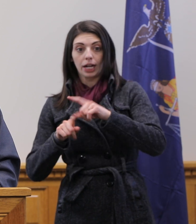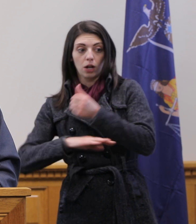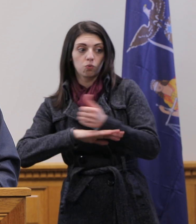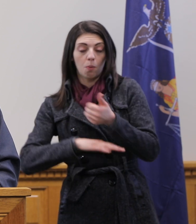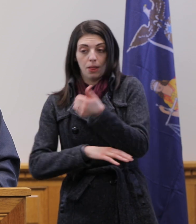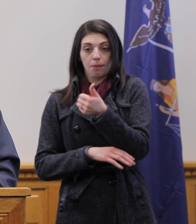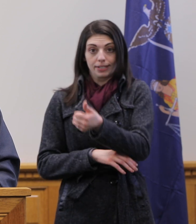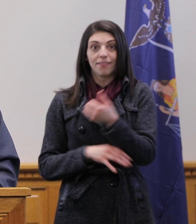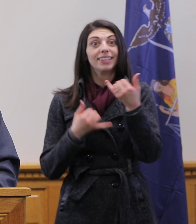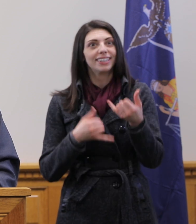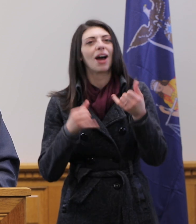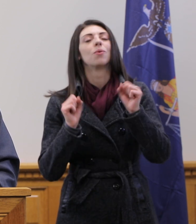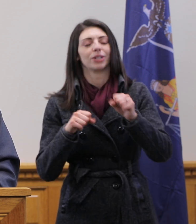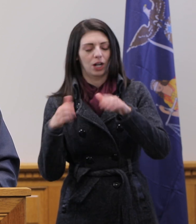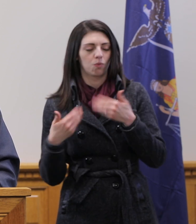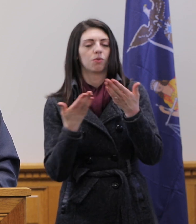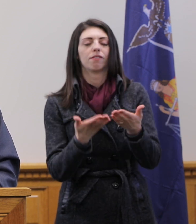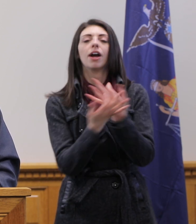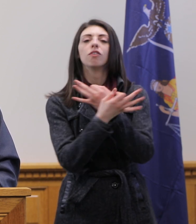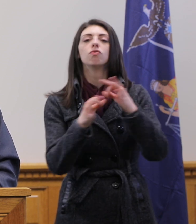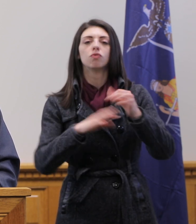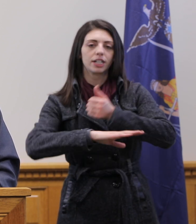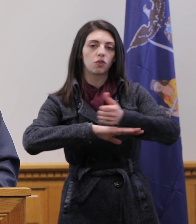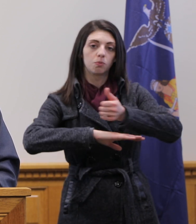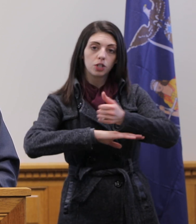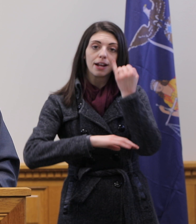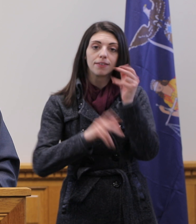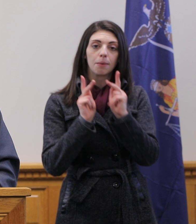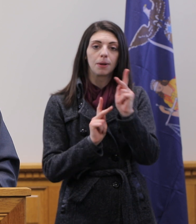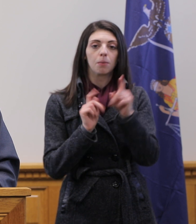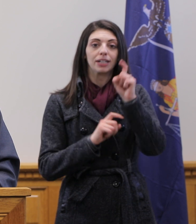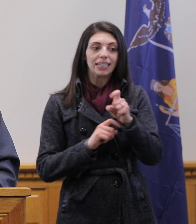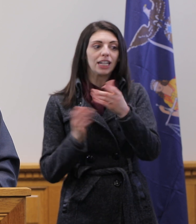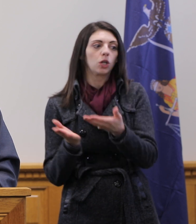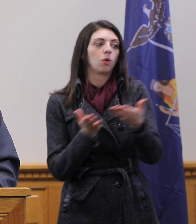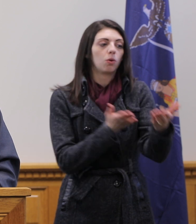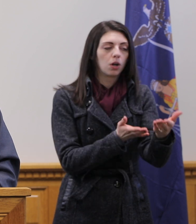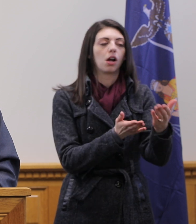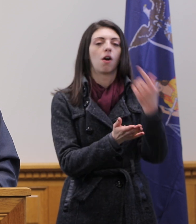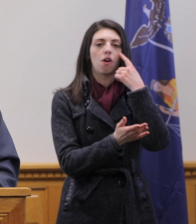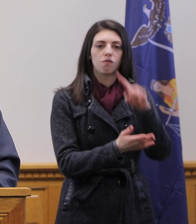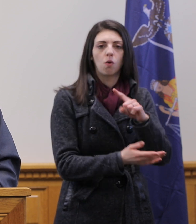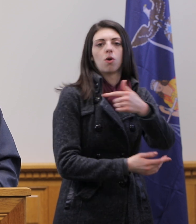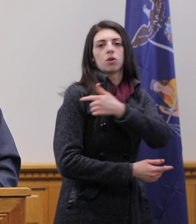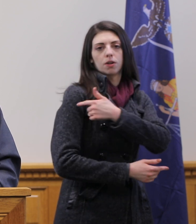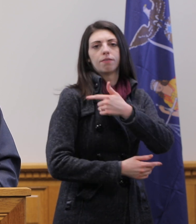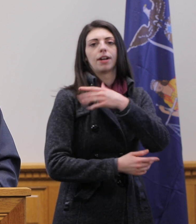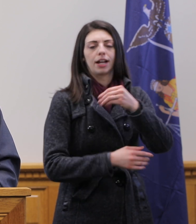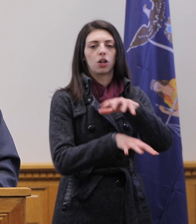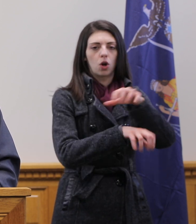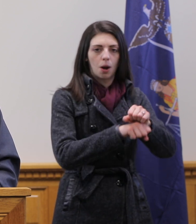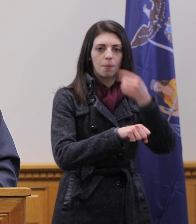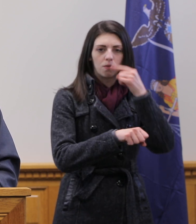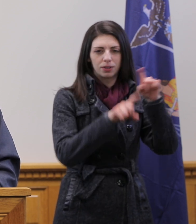can now provide free transportation to people who need rides to COVID-19 testing and vaccination appointments.